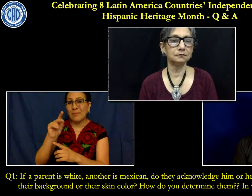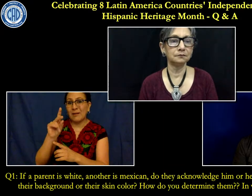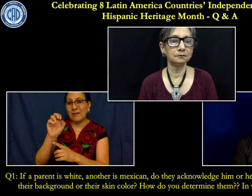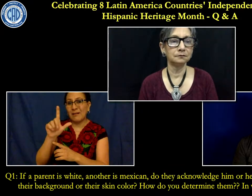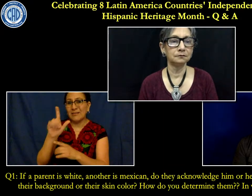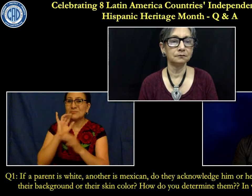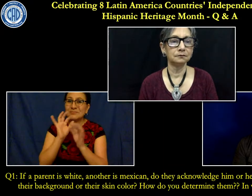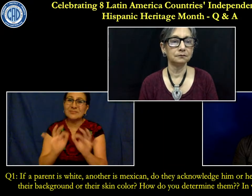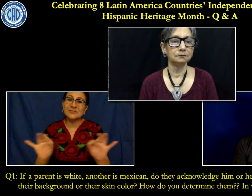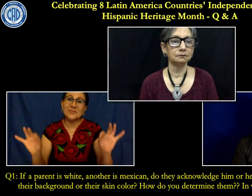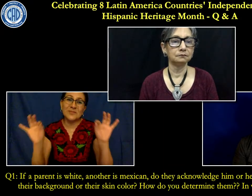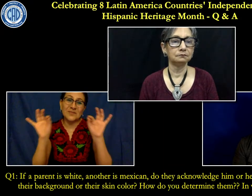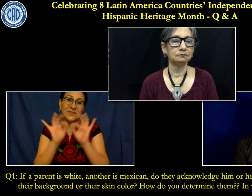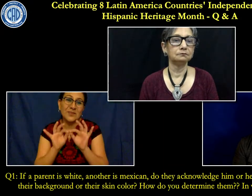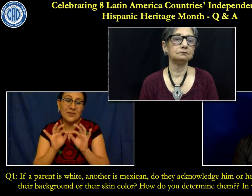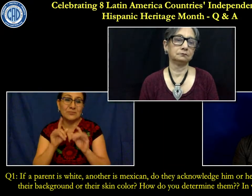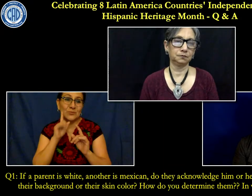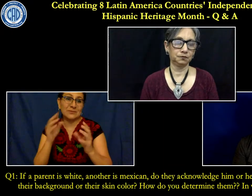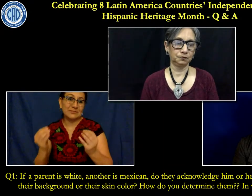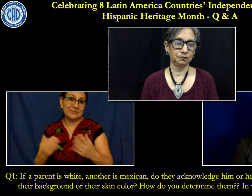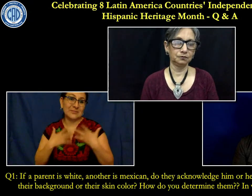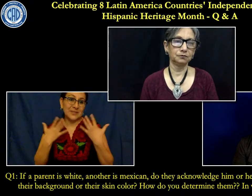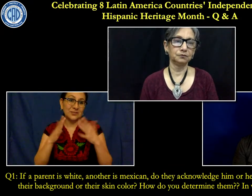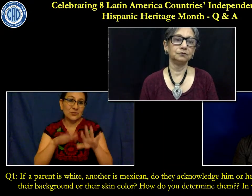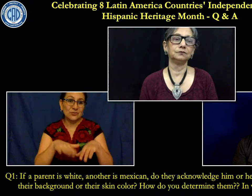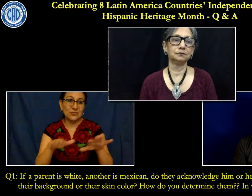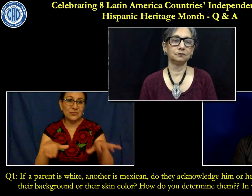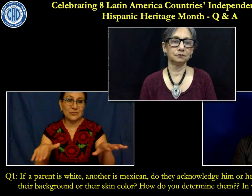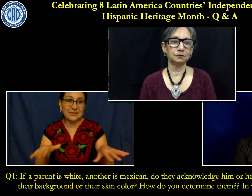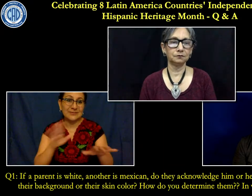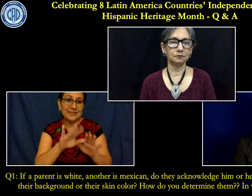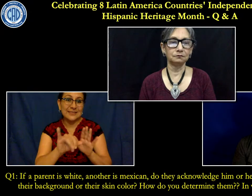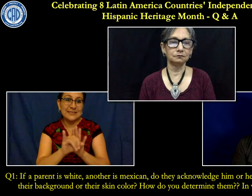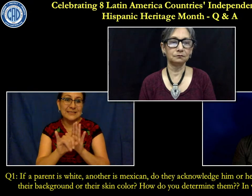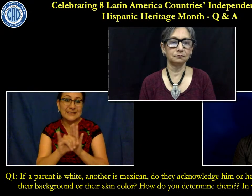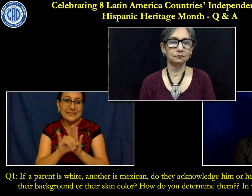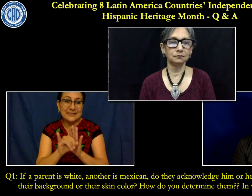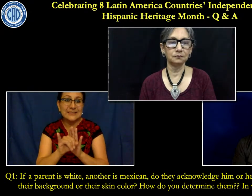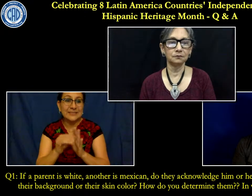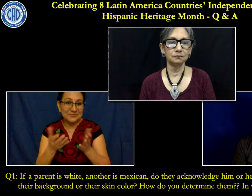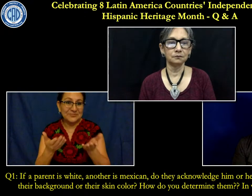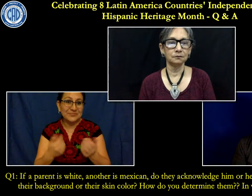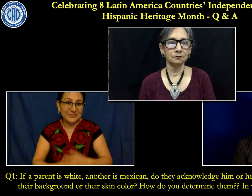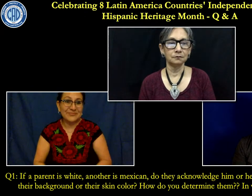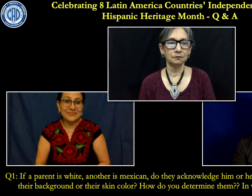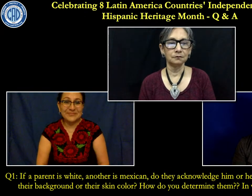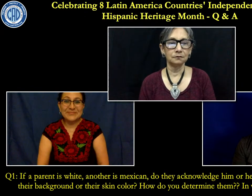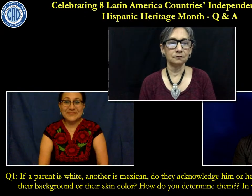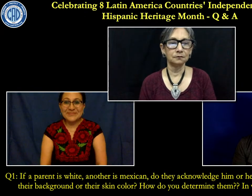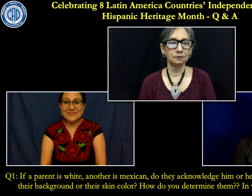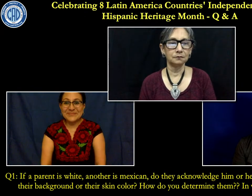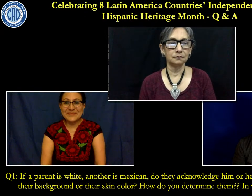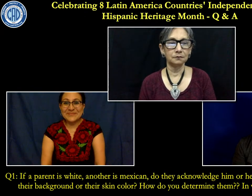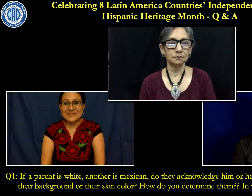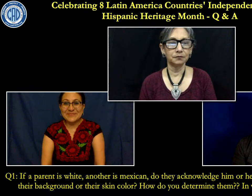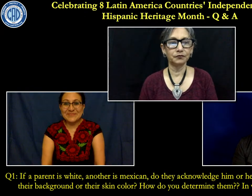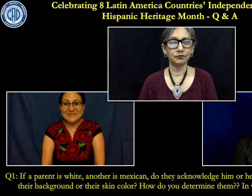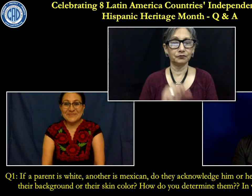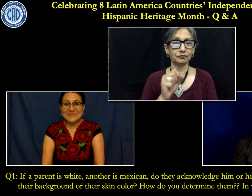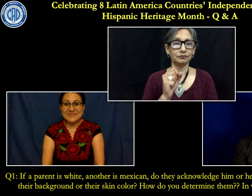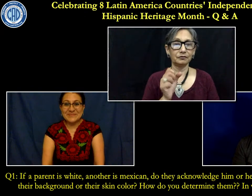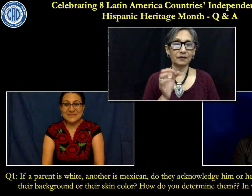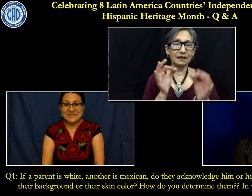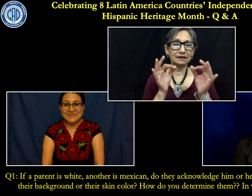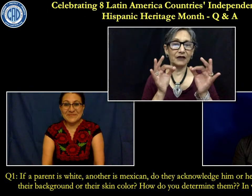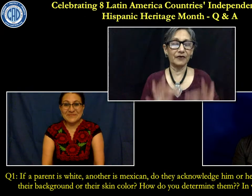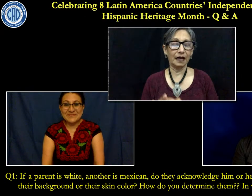experiences, share your experiences. Okay. It's very important that we talk about our experiences so we can inspire children to identify who